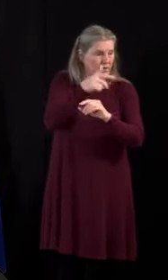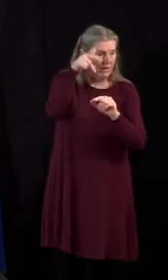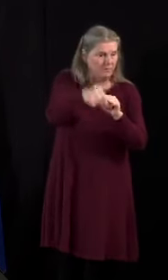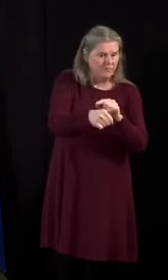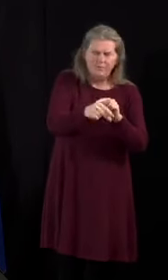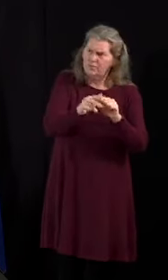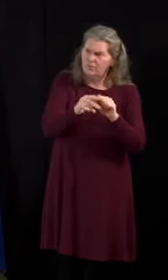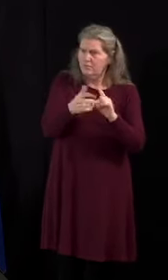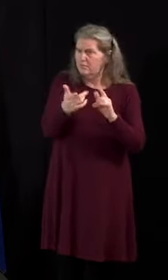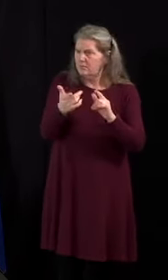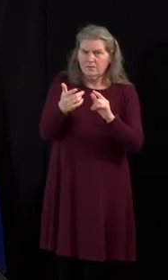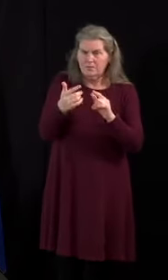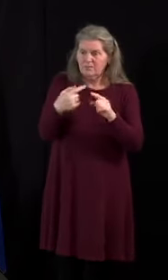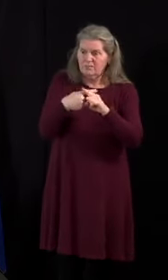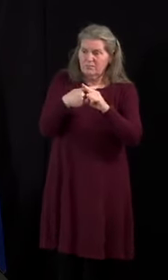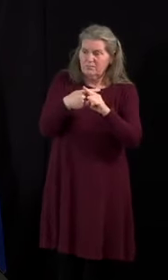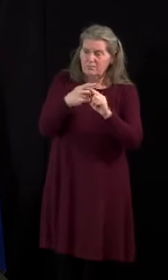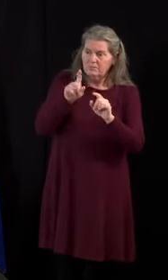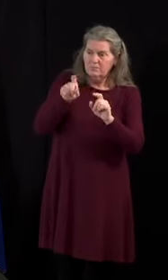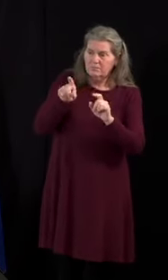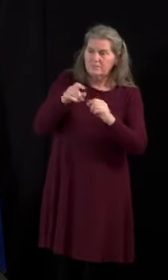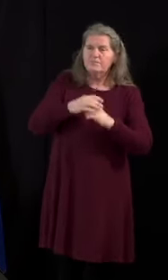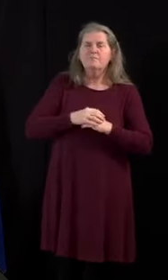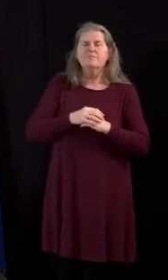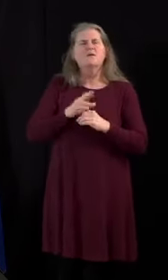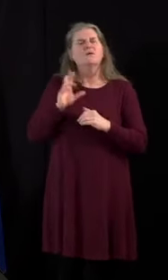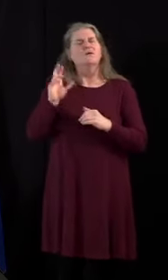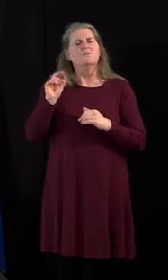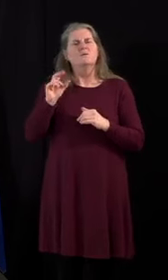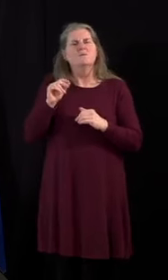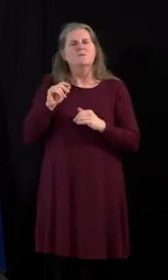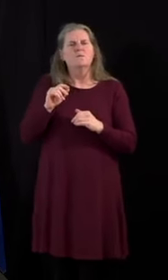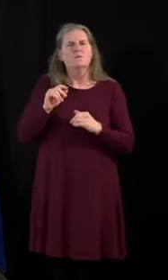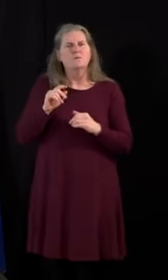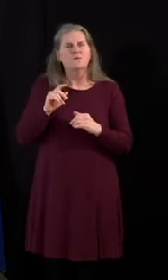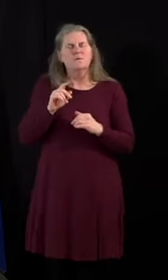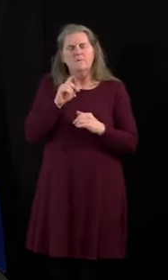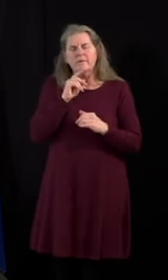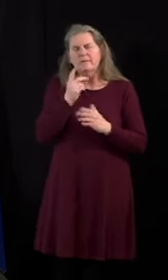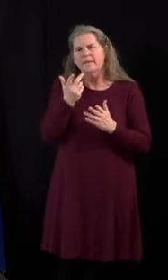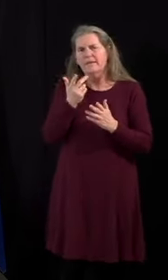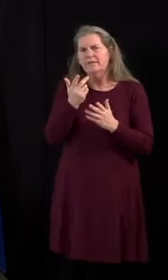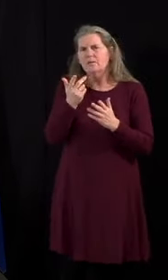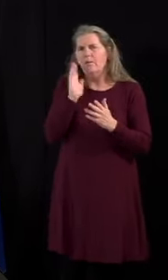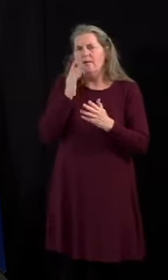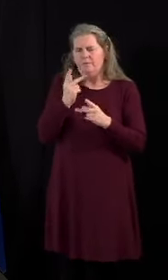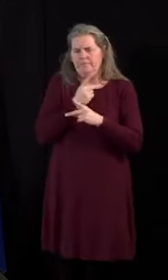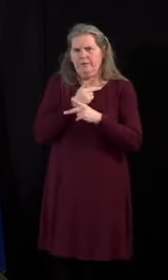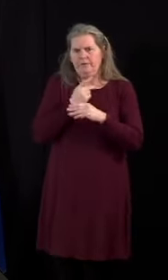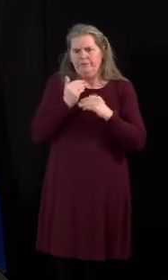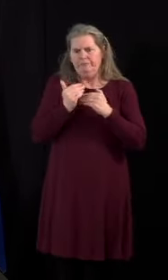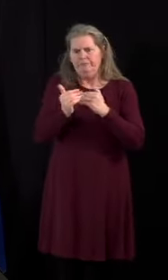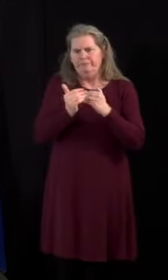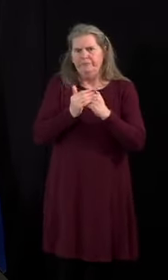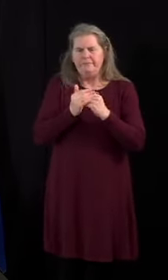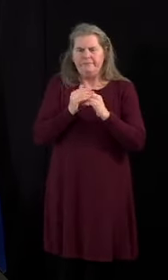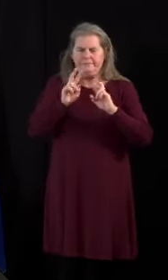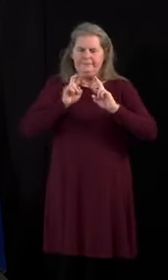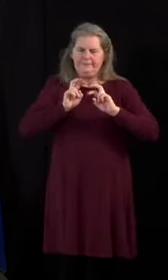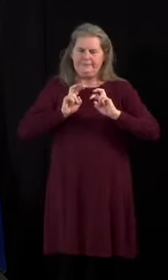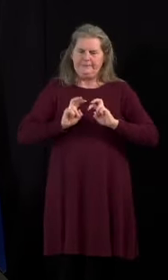No, what we've tried to do is, and it is a day-to-day basis, is to